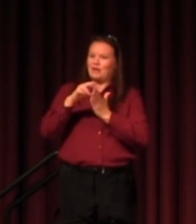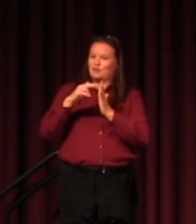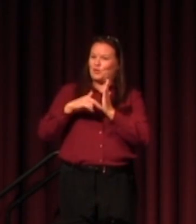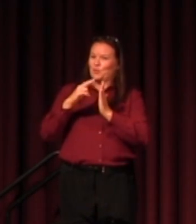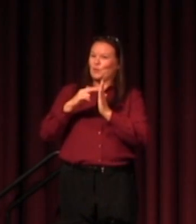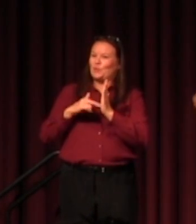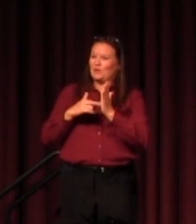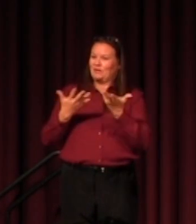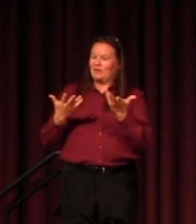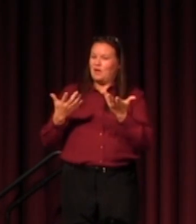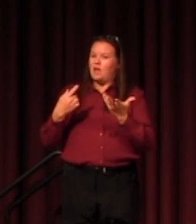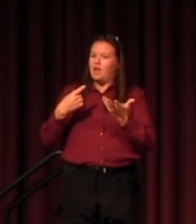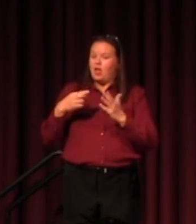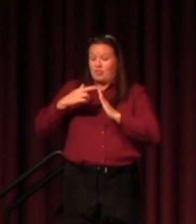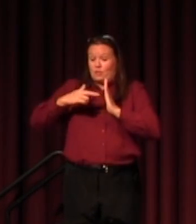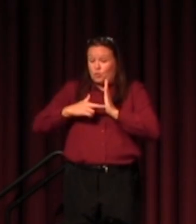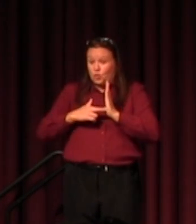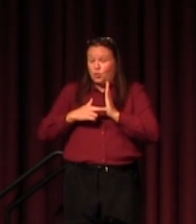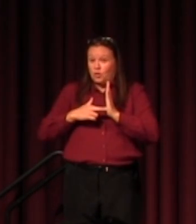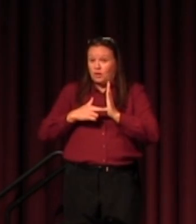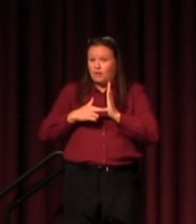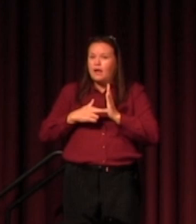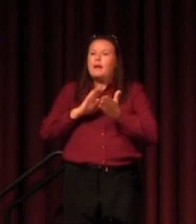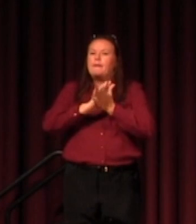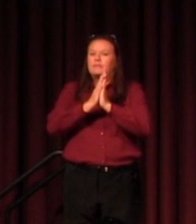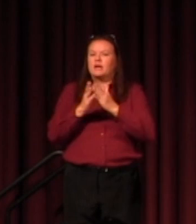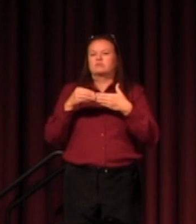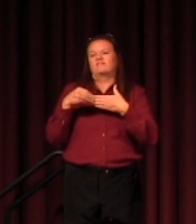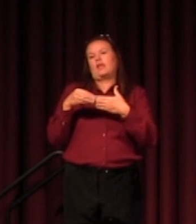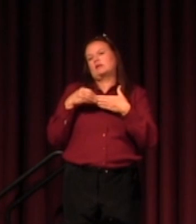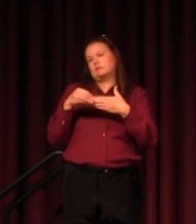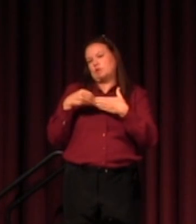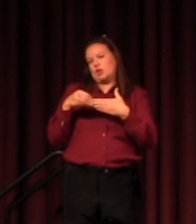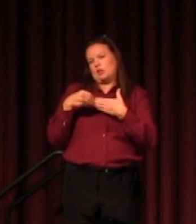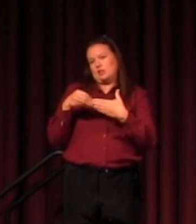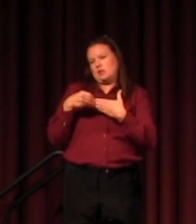rules differently on other people, on different people. That is the rule.